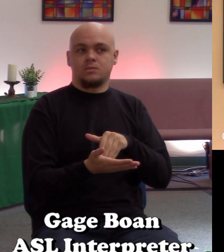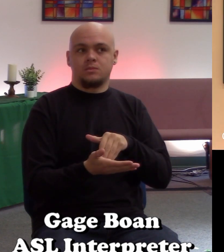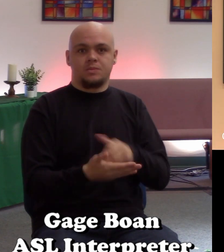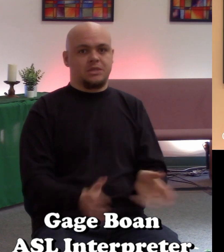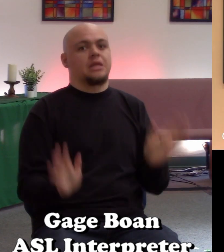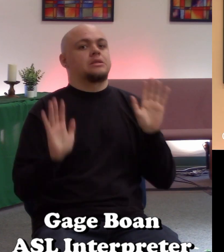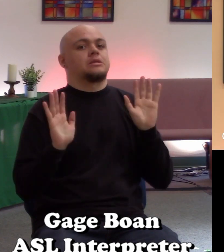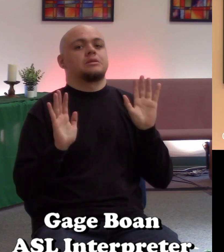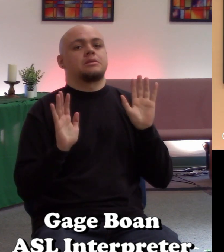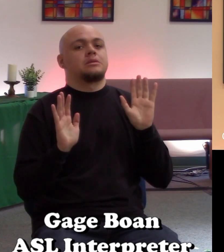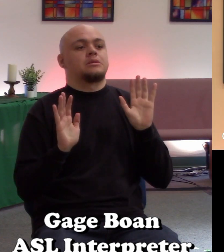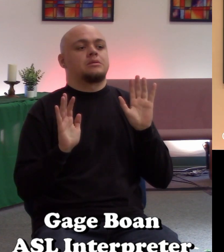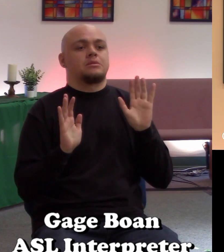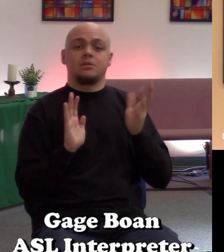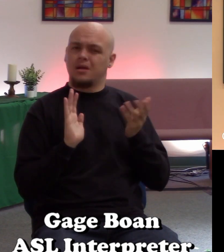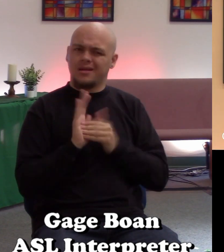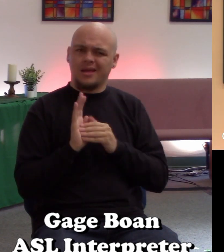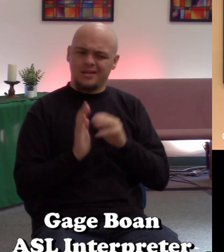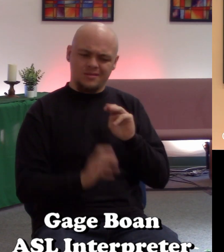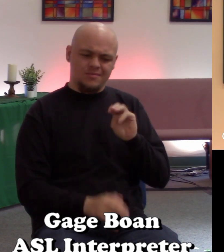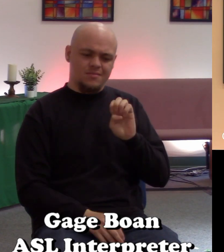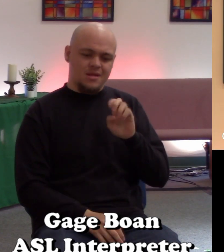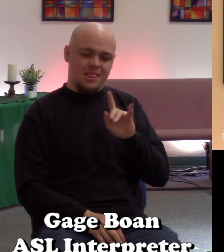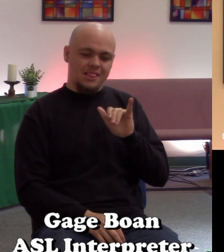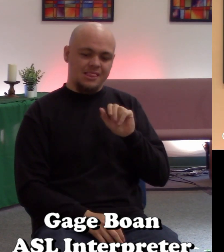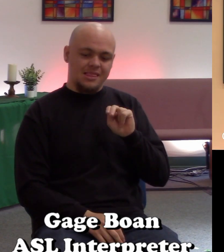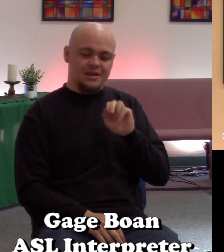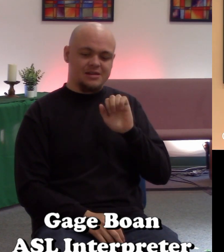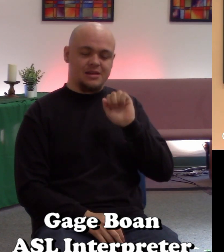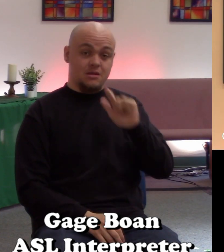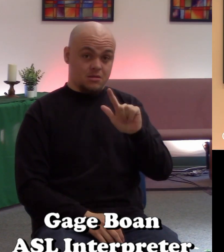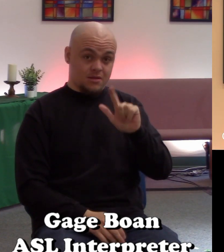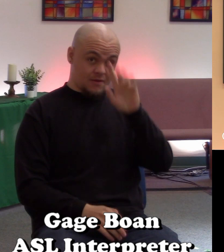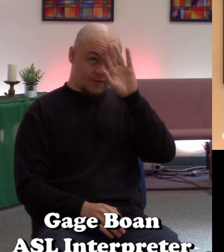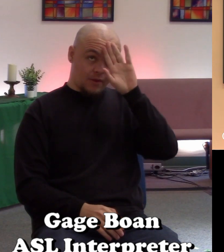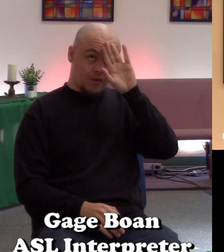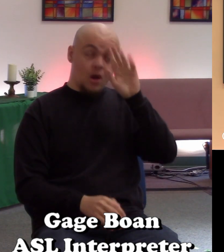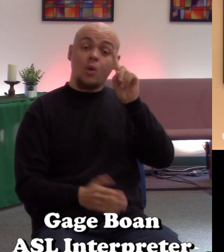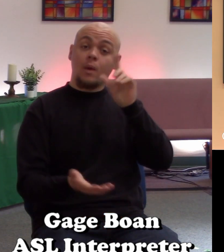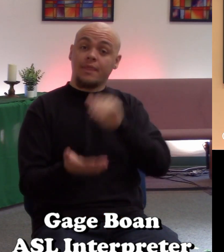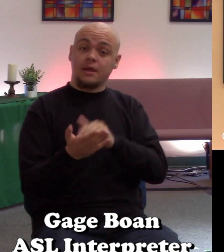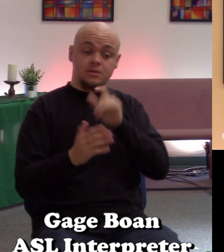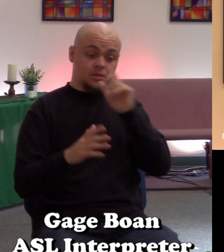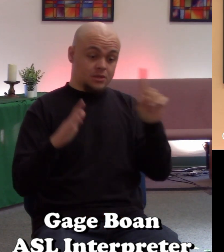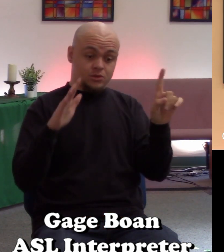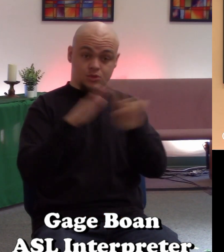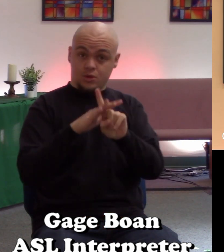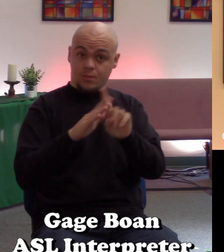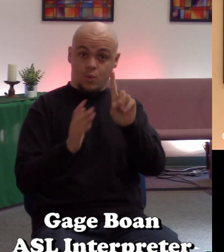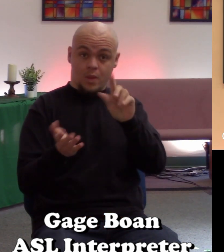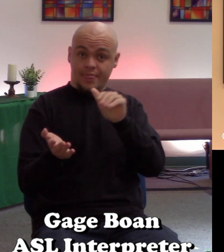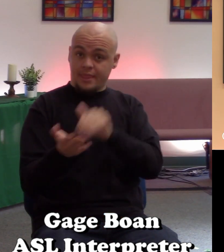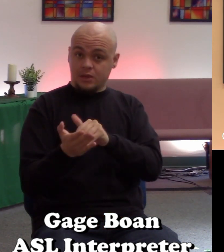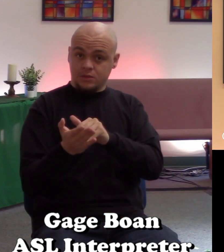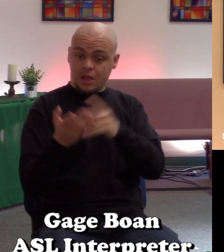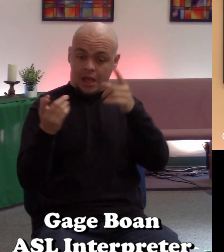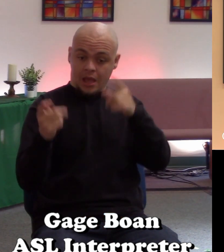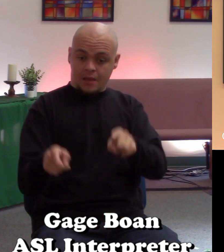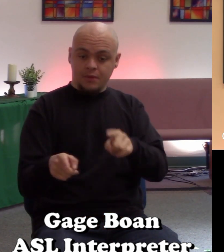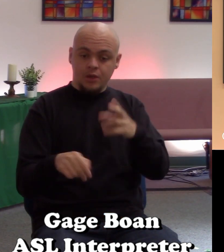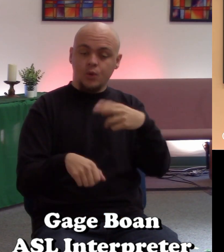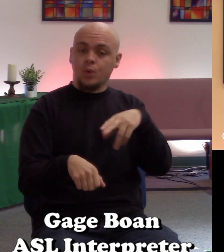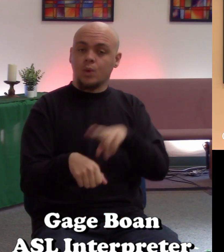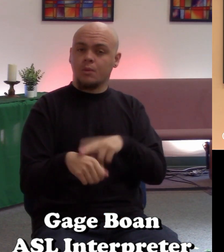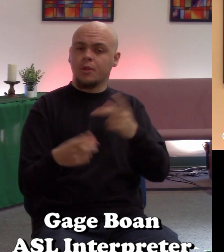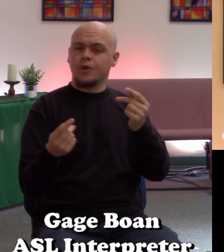it, right? And so there was, again, millennial fever, but this time it was for the year 1000, and when it didn't show up in 1000,